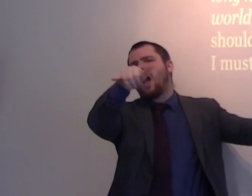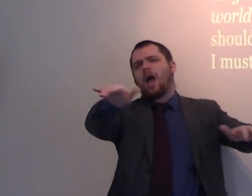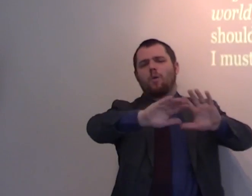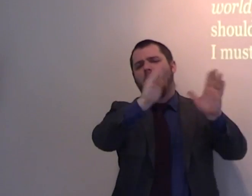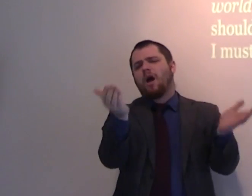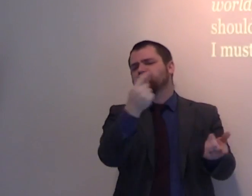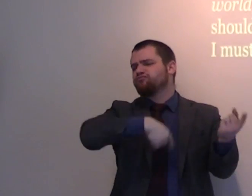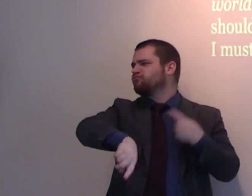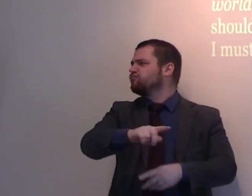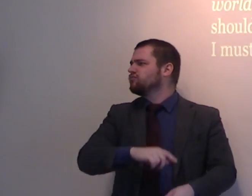End quote. This is wrong.